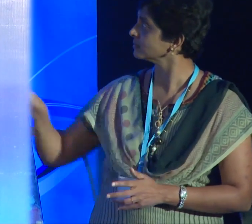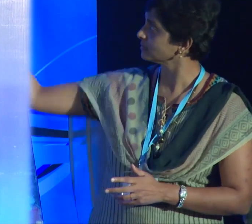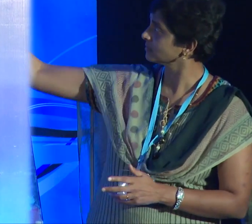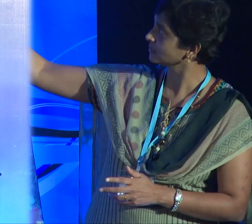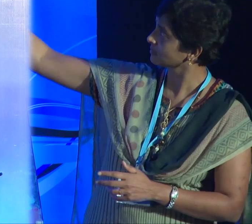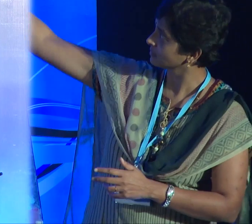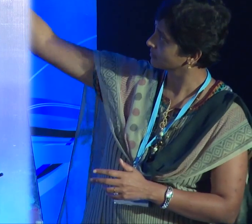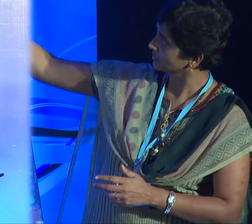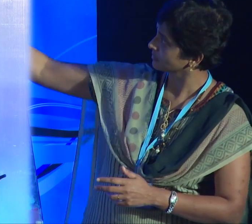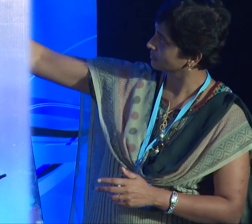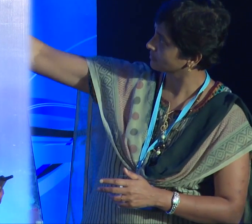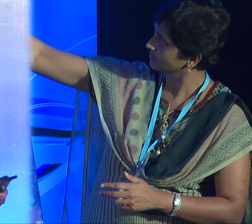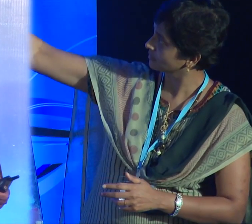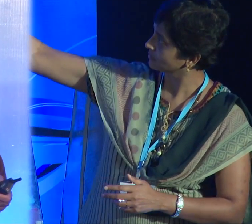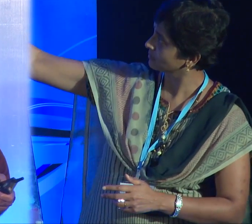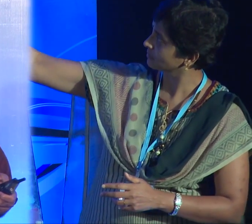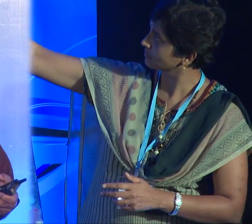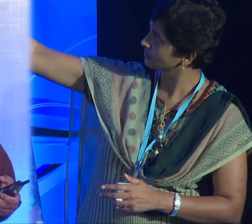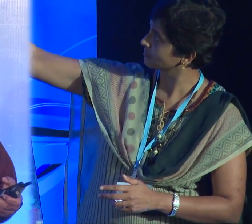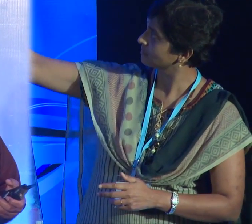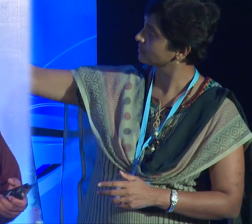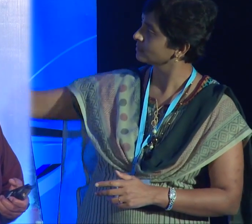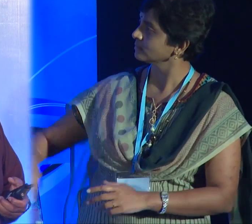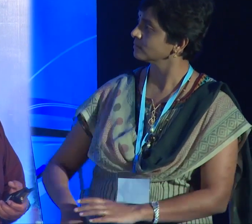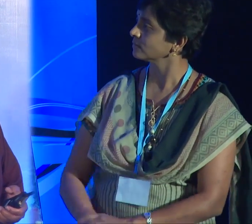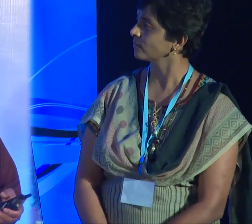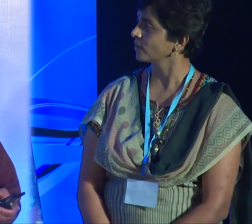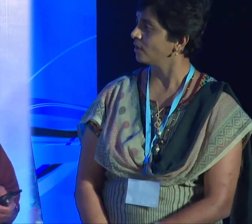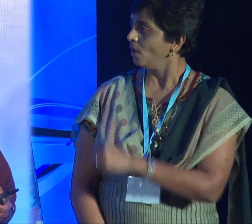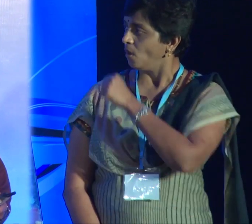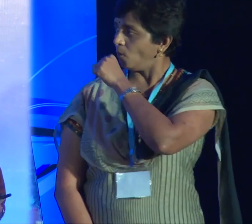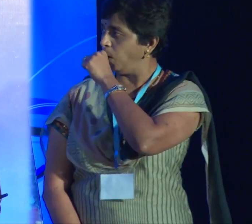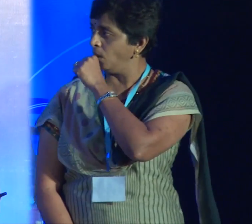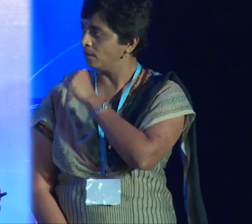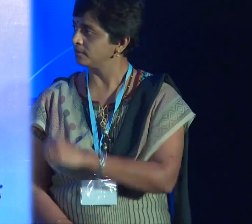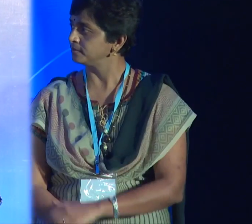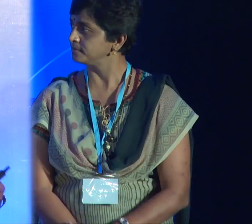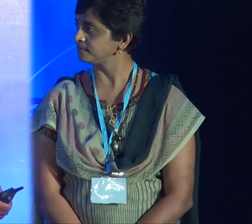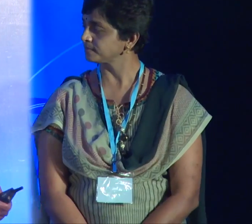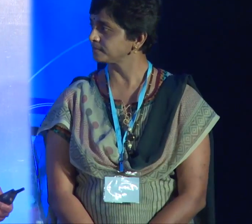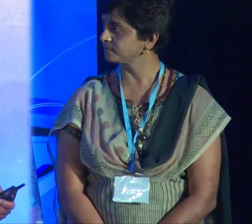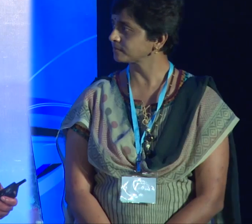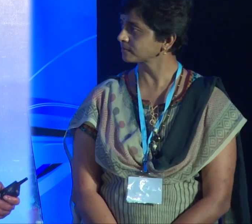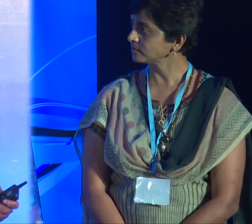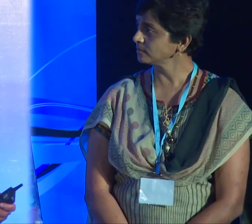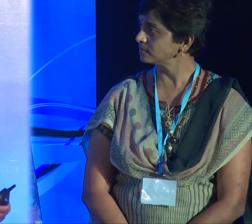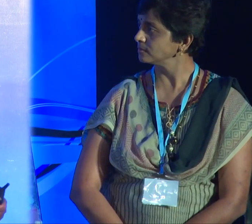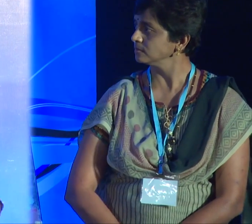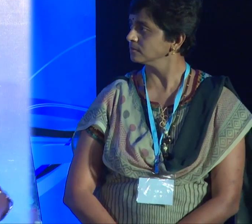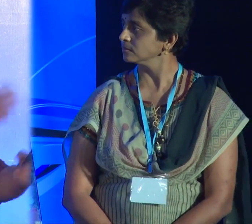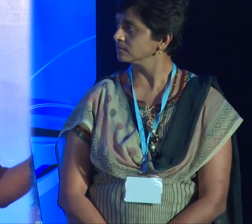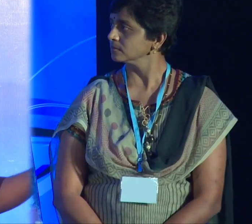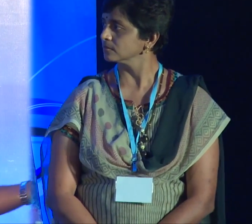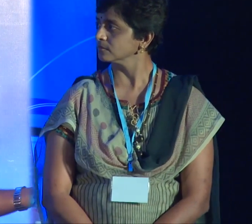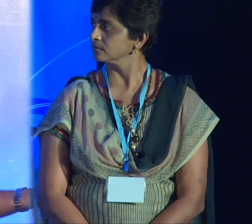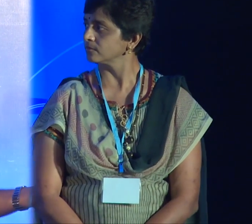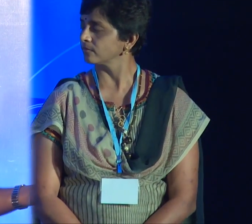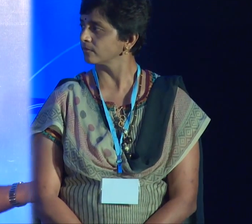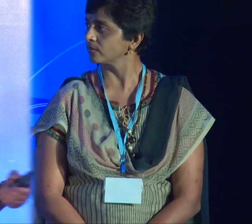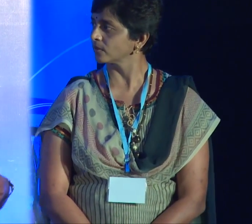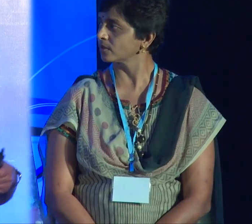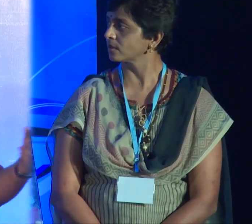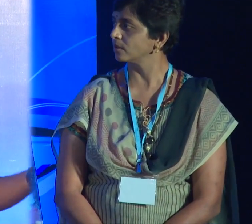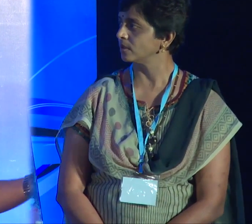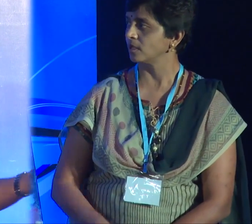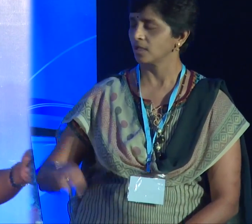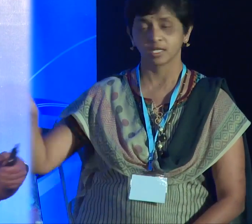And another wife of Rishi Kashyapa, whose name was Kadru, had given birth to 1,000 eggs. She